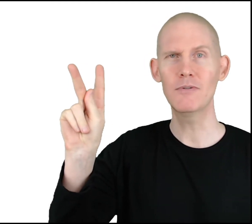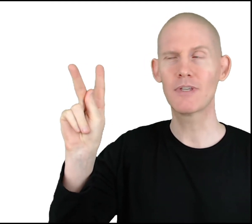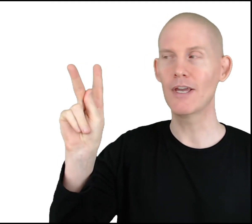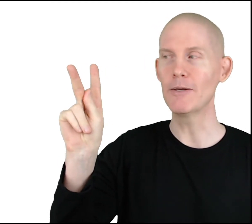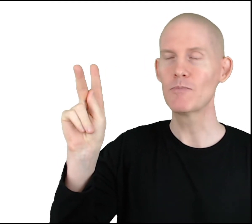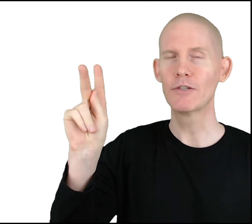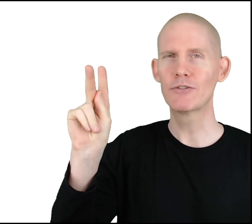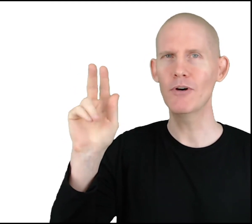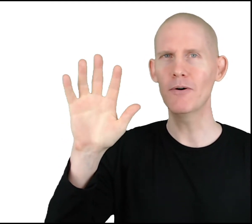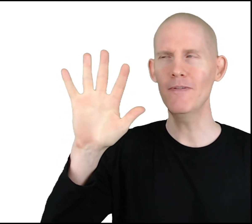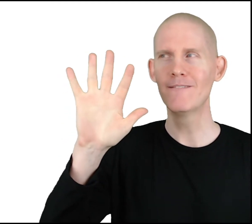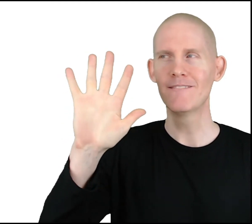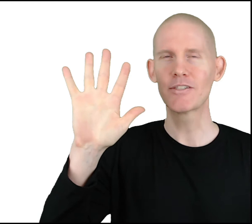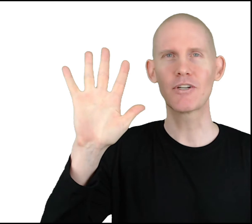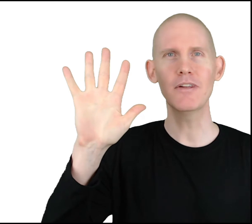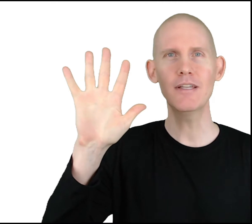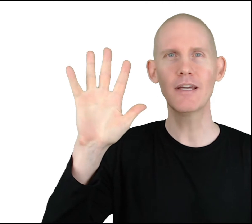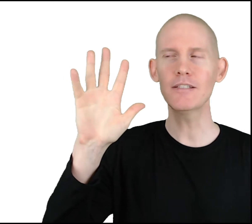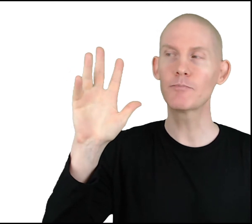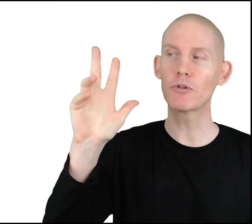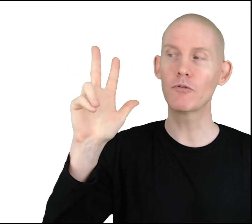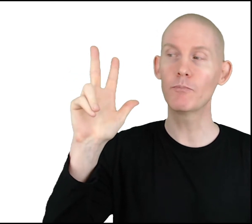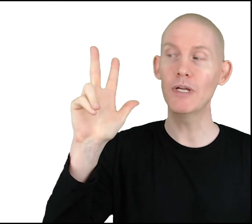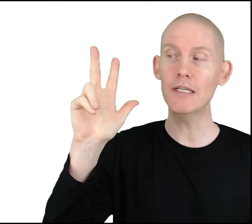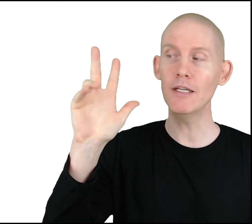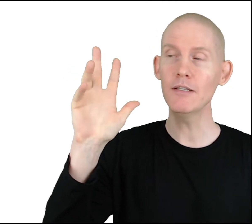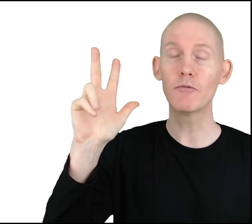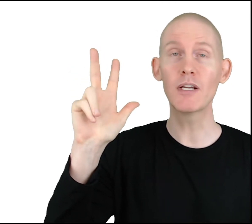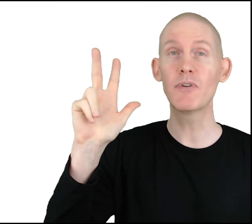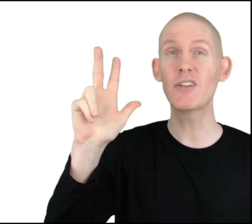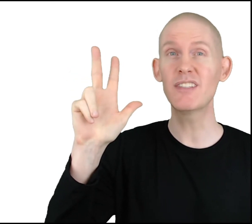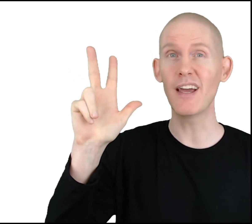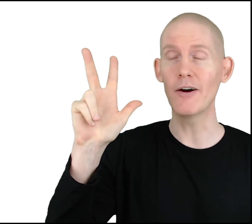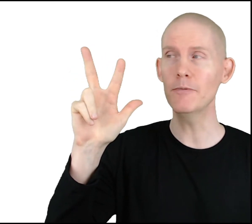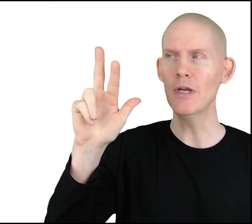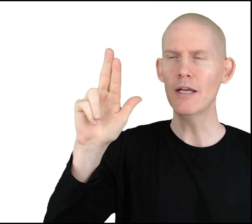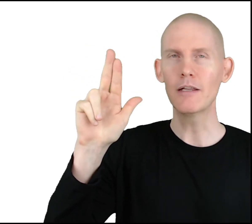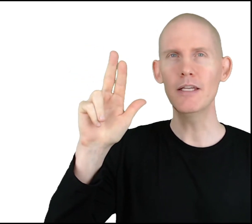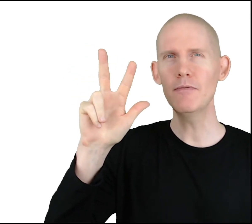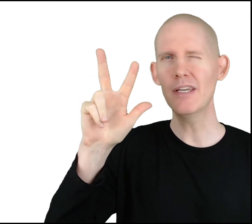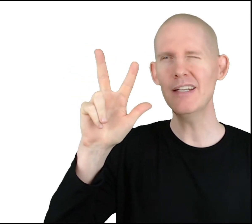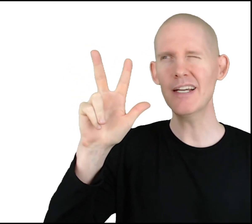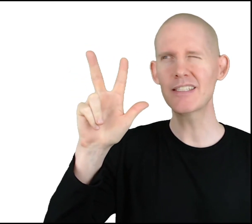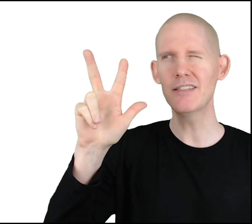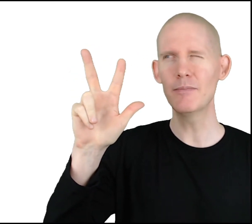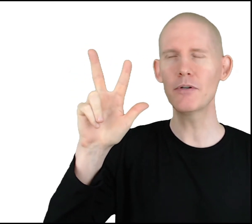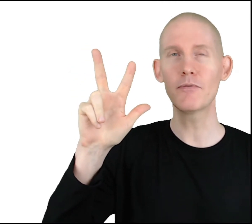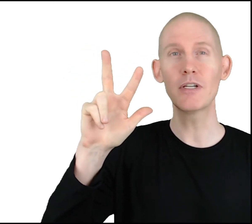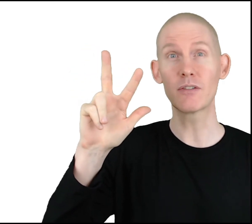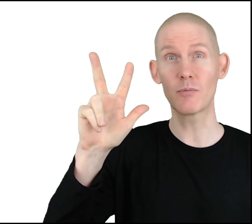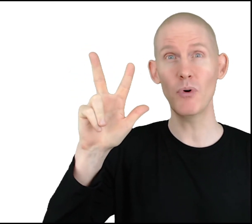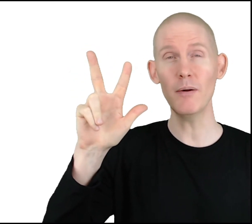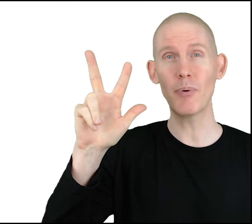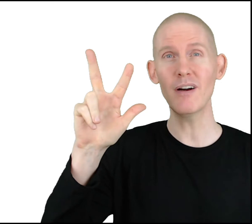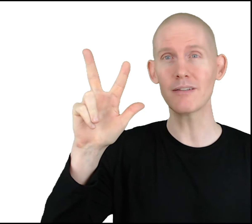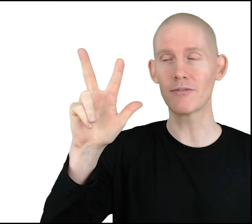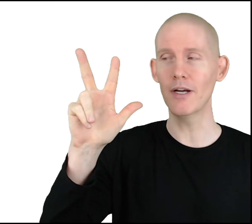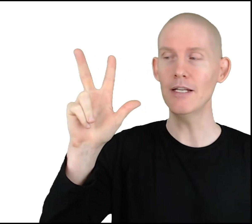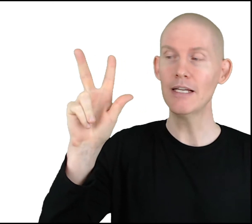Okay. So, start like this. Put the pinky, ring finger down. Leave the index and the middle finger spread apart, right? Take